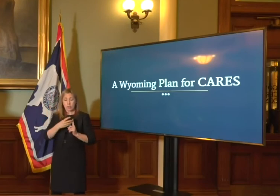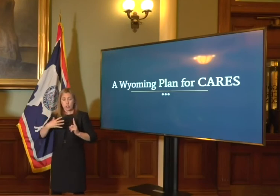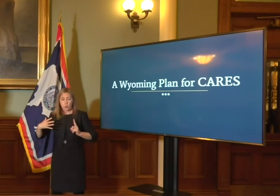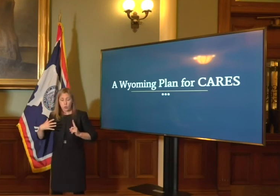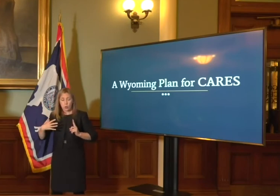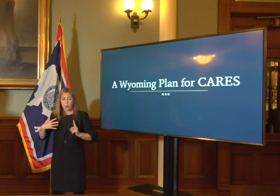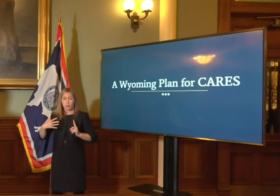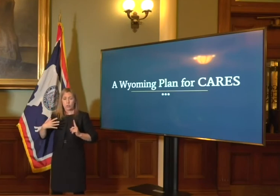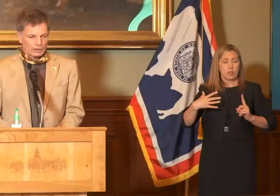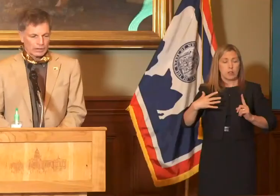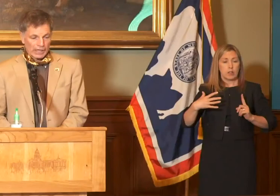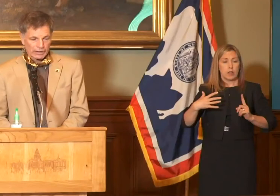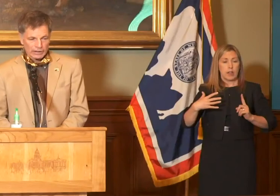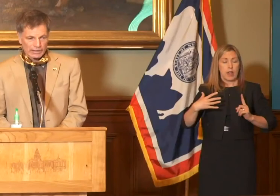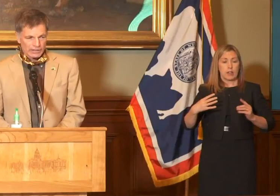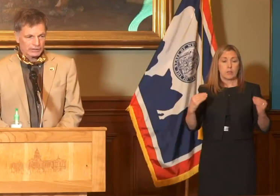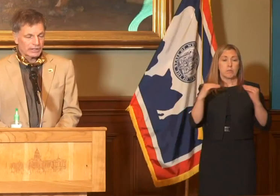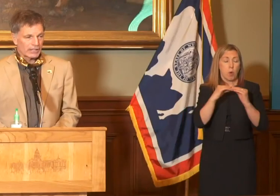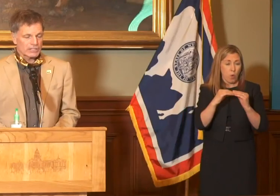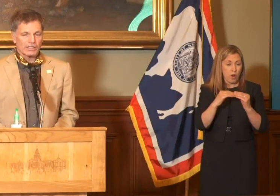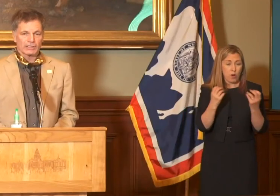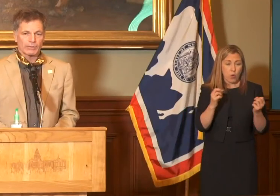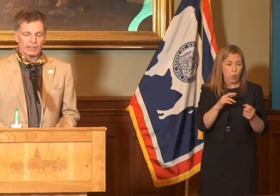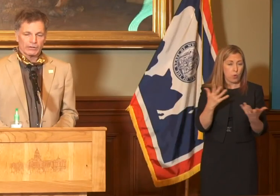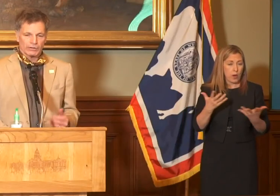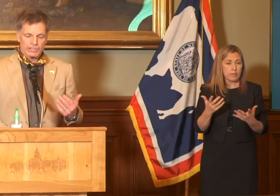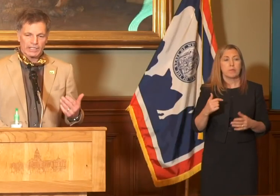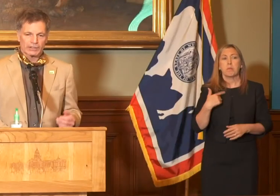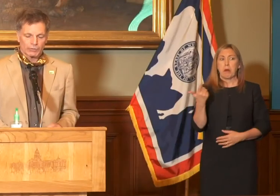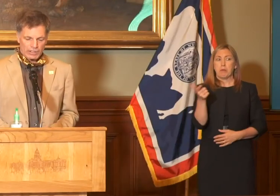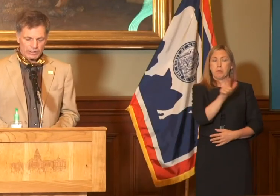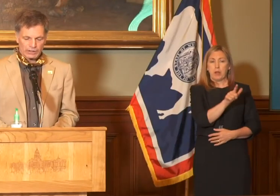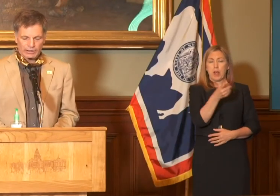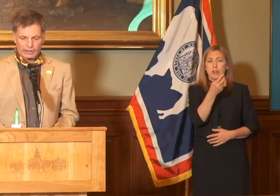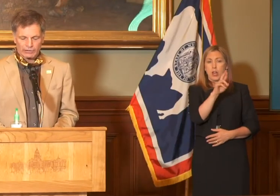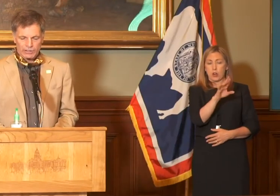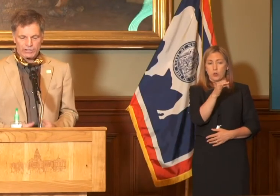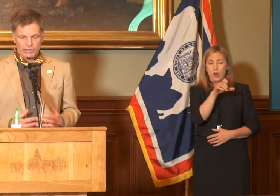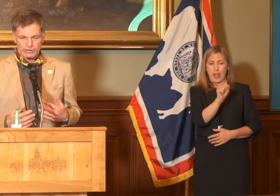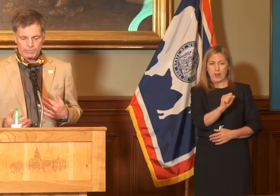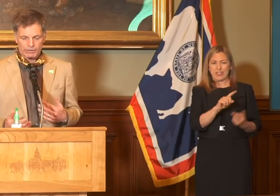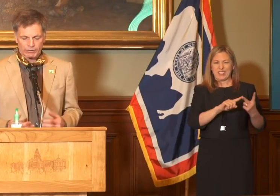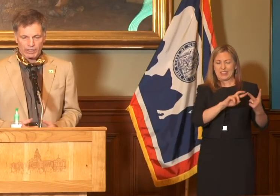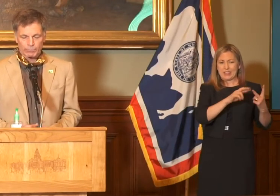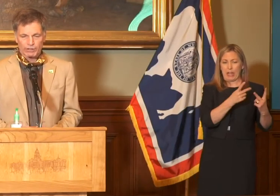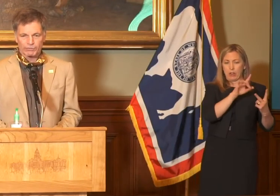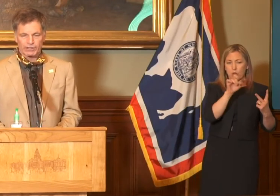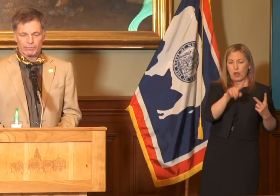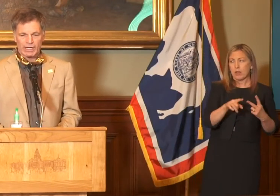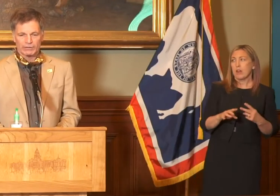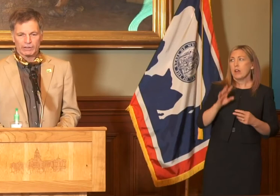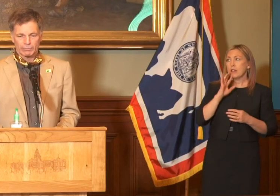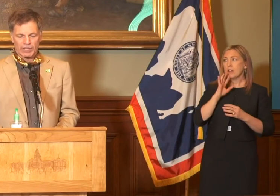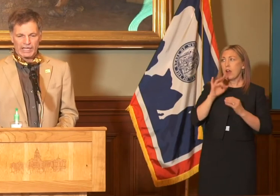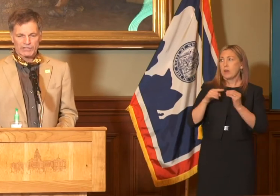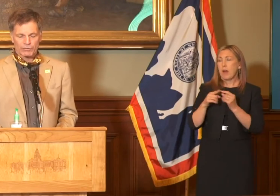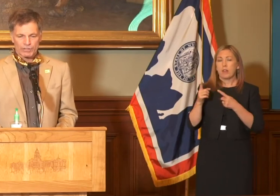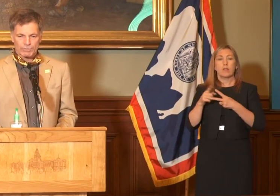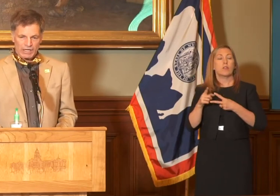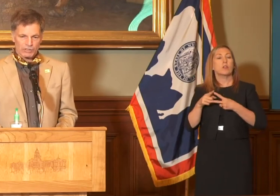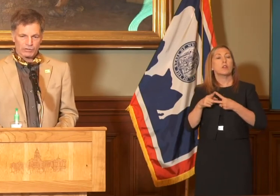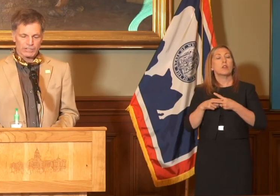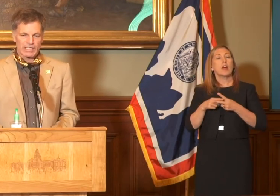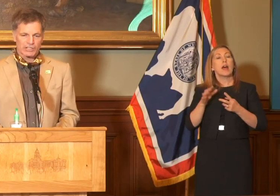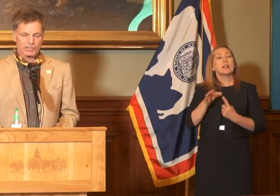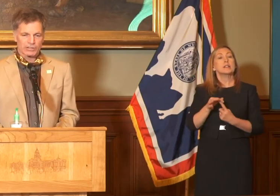seen? Thank you. Okay, I'm going to let Dr. Harris talk about your second question and just speak very briefly about plans